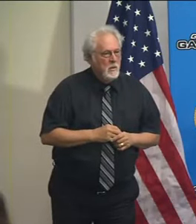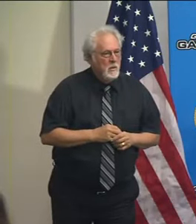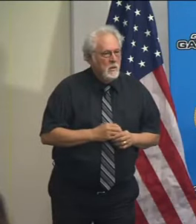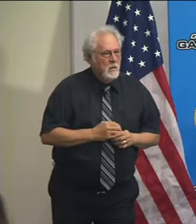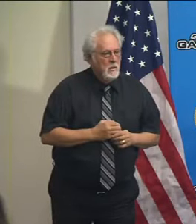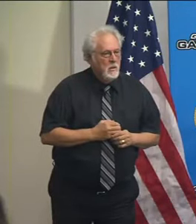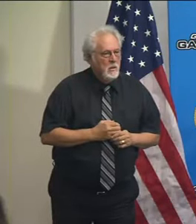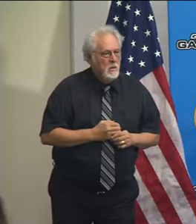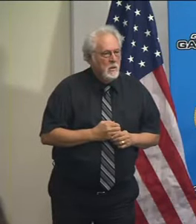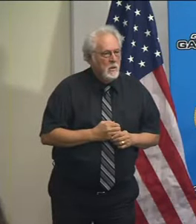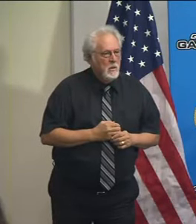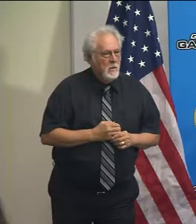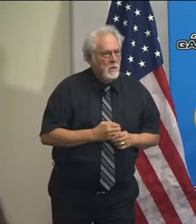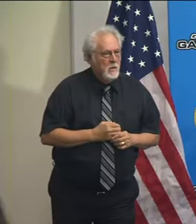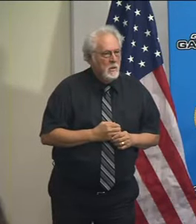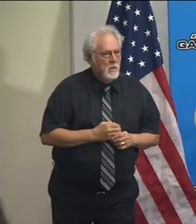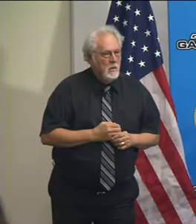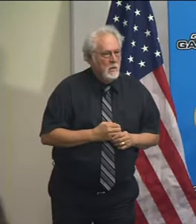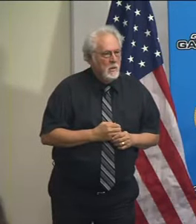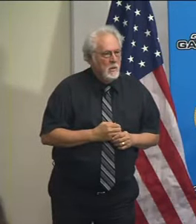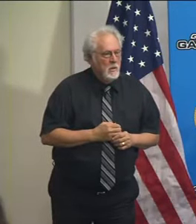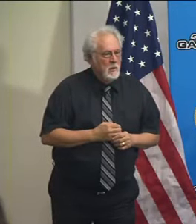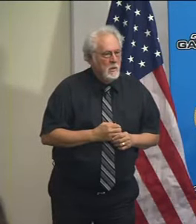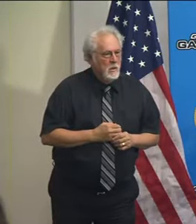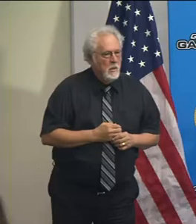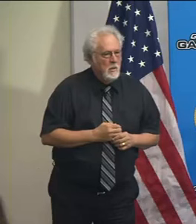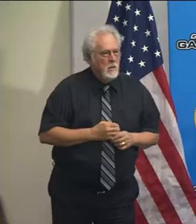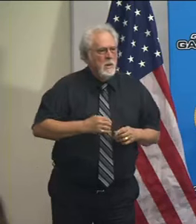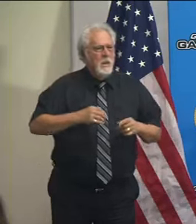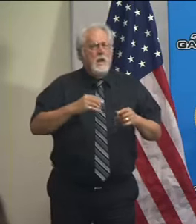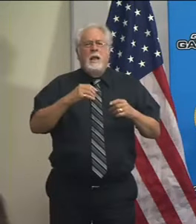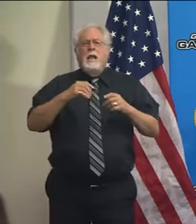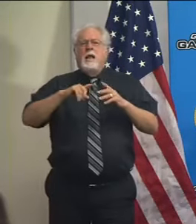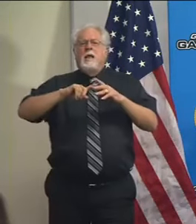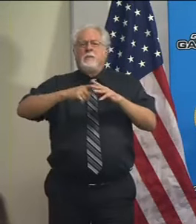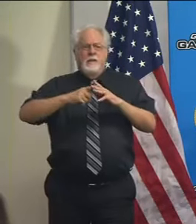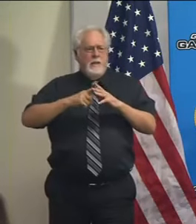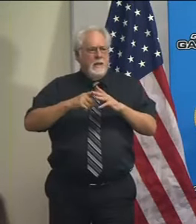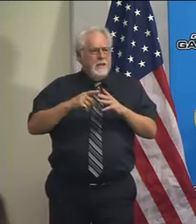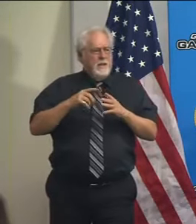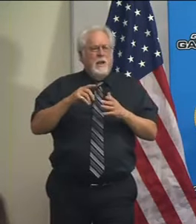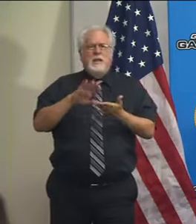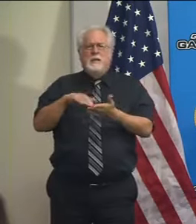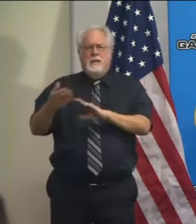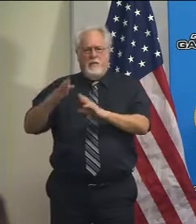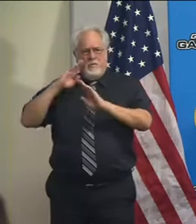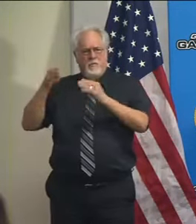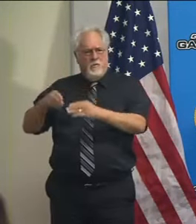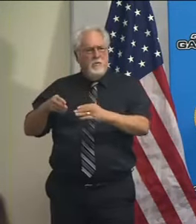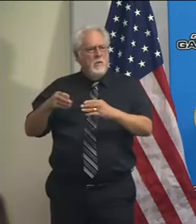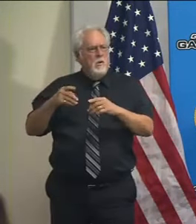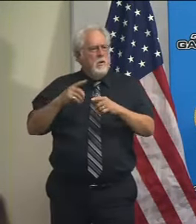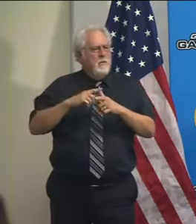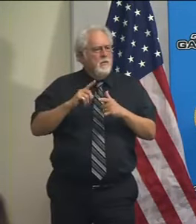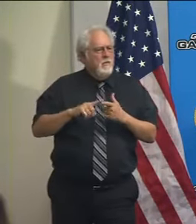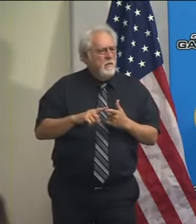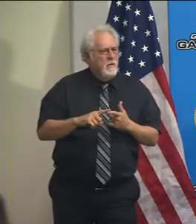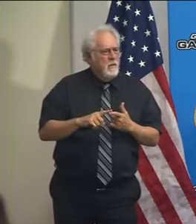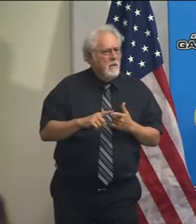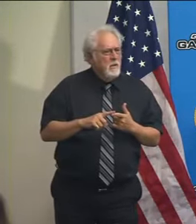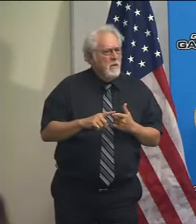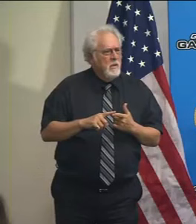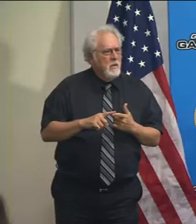thing, deaths was the focus for leading to parent decisions based on the deaths. But since mid-June, deaths